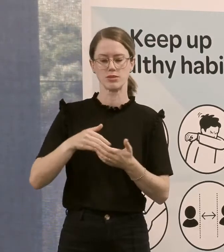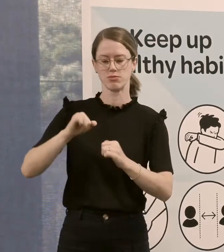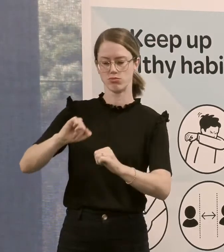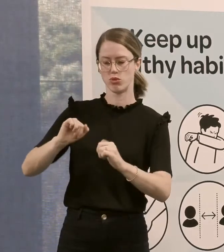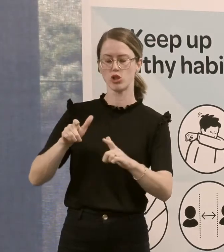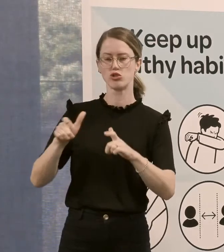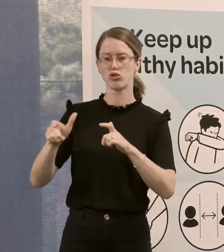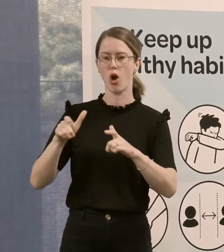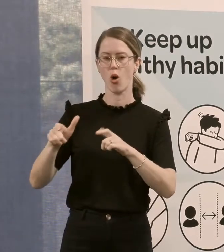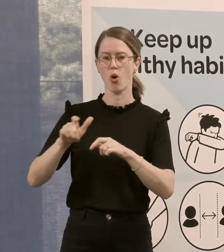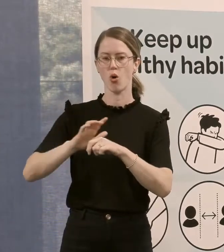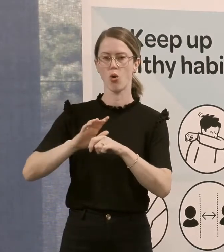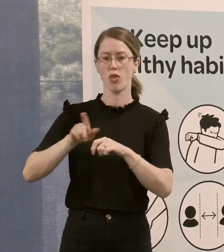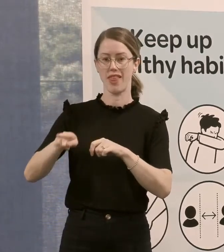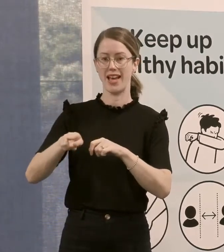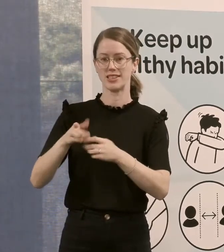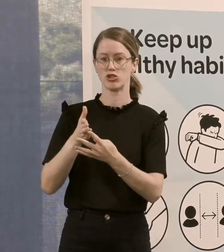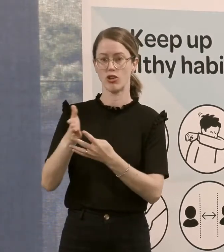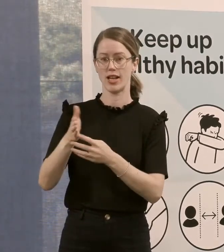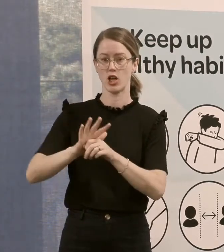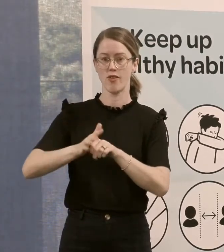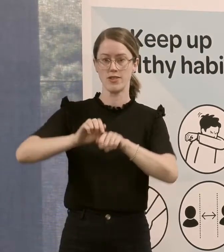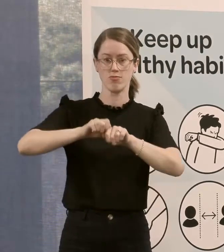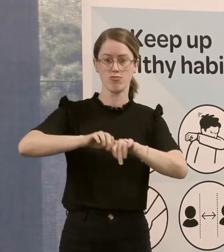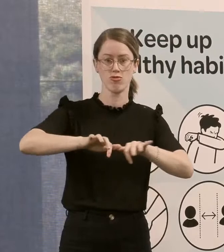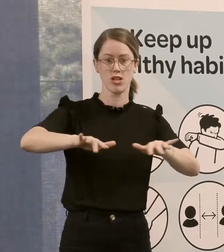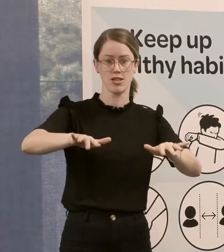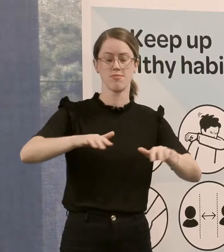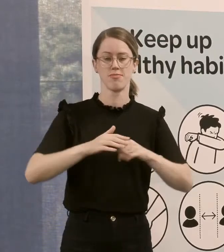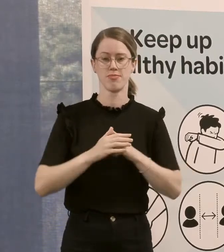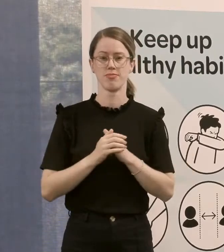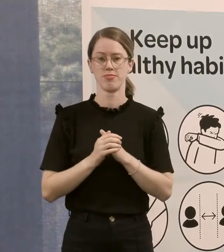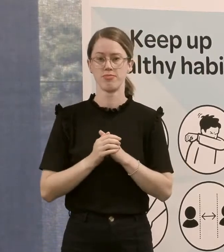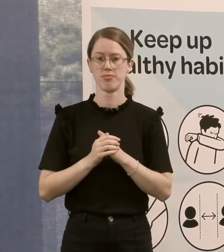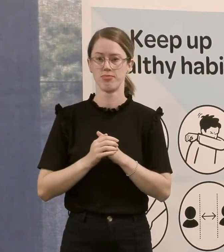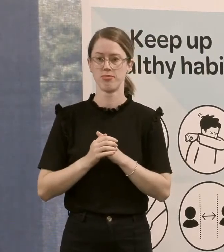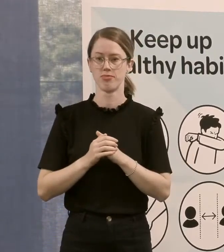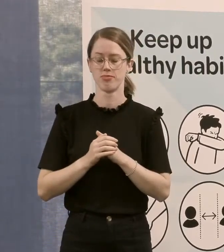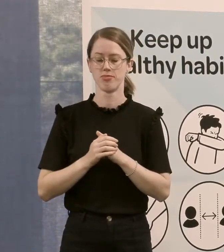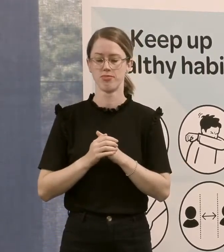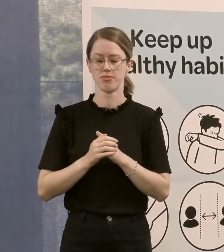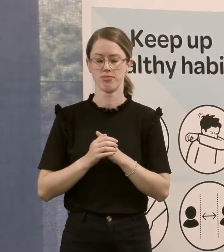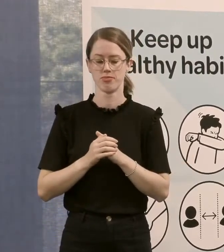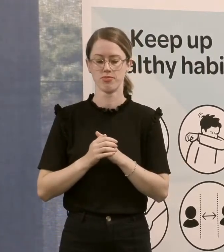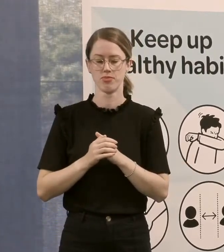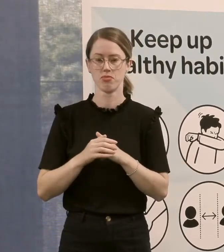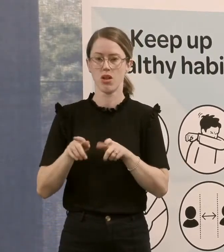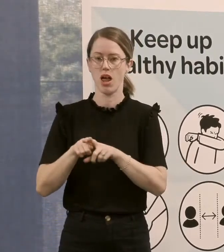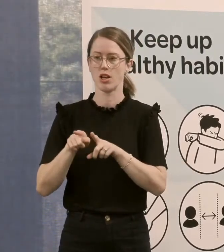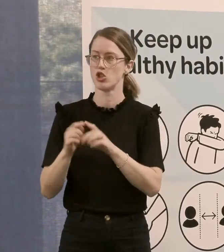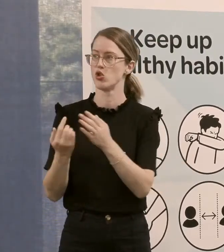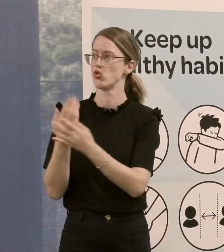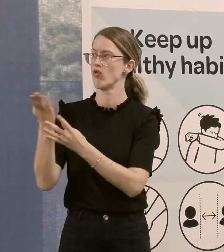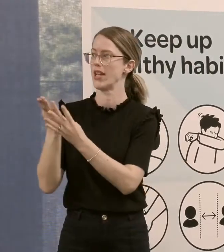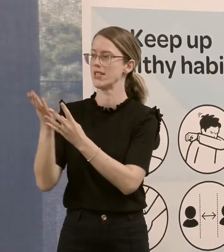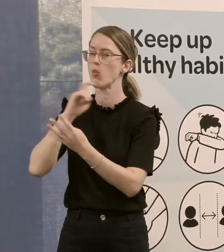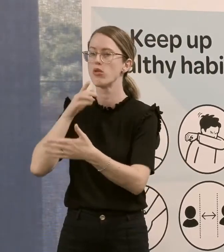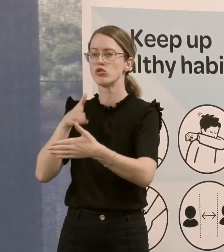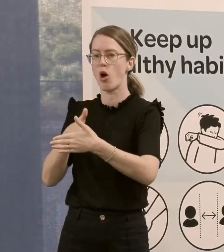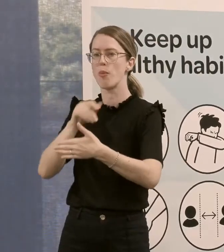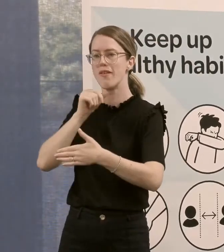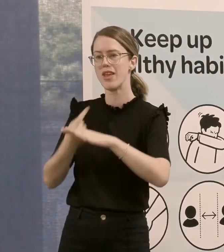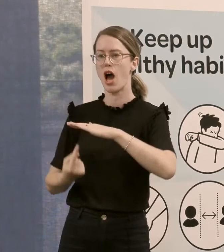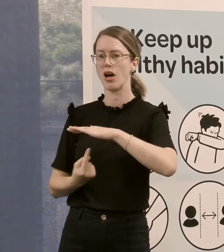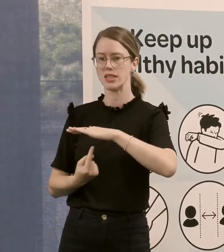control the outbreak in New Zealand, and including any onward flow of any new variants that might come into the country.